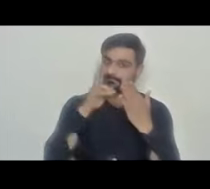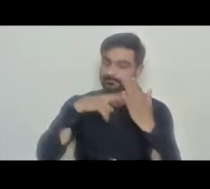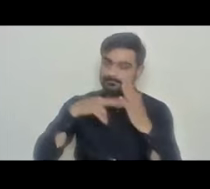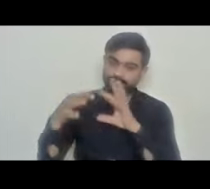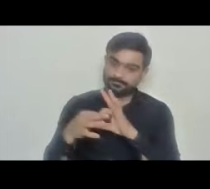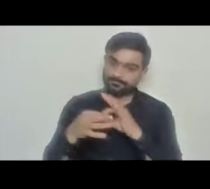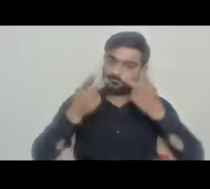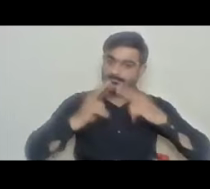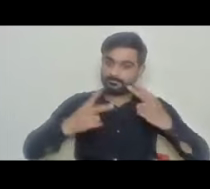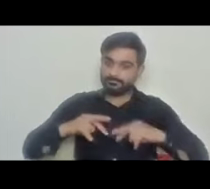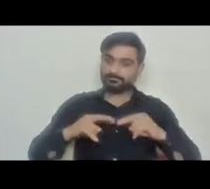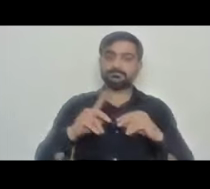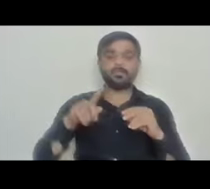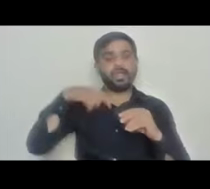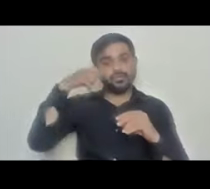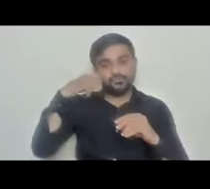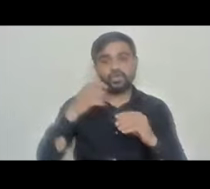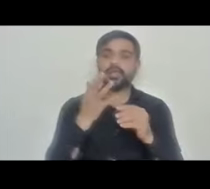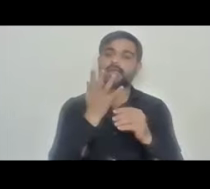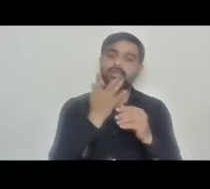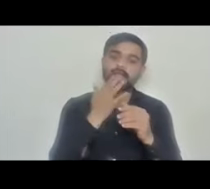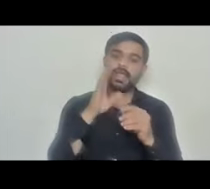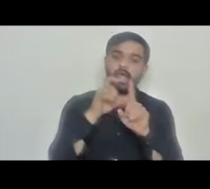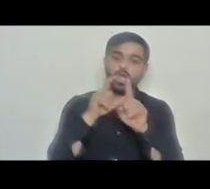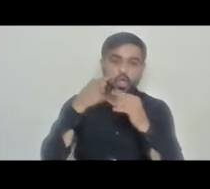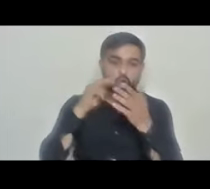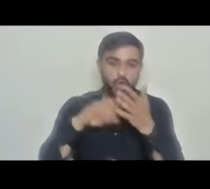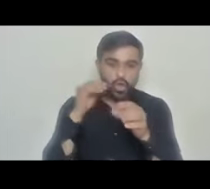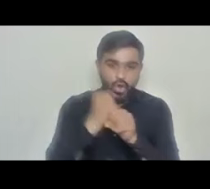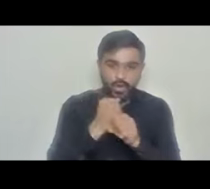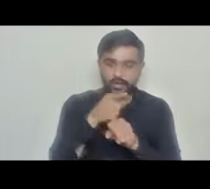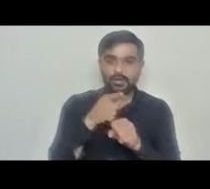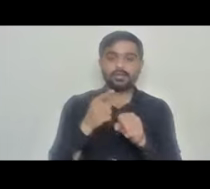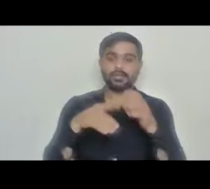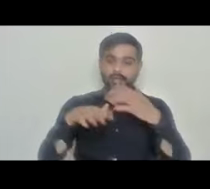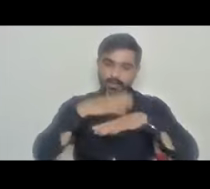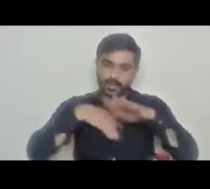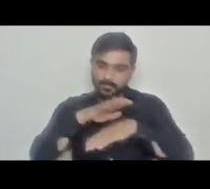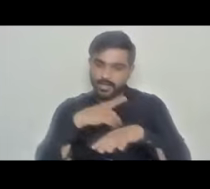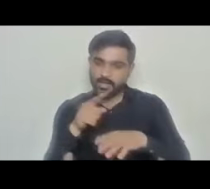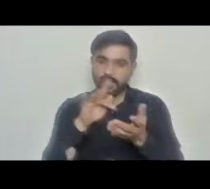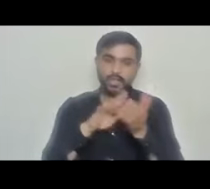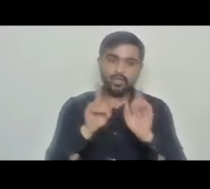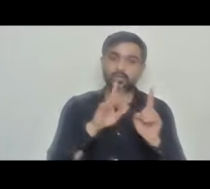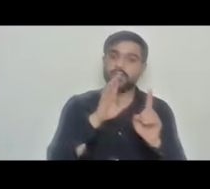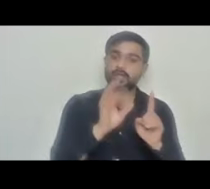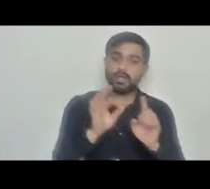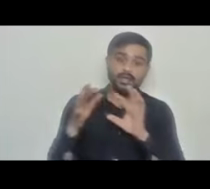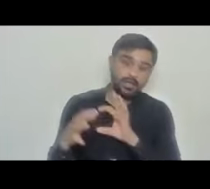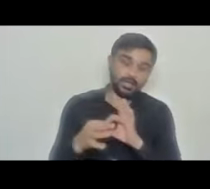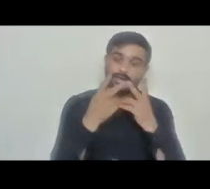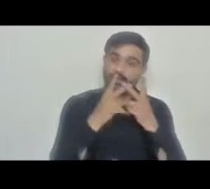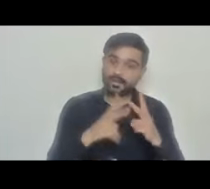transcripts. You use color coding is a very common way through which this analysis is done, where you actually use different colors